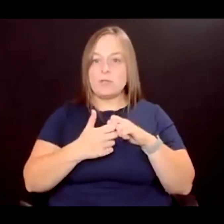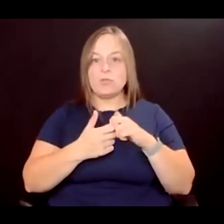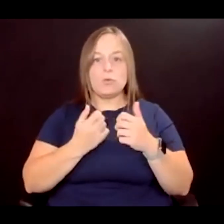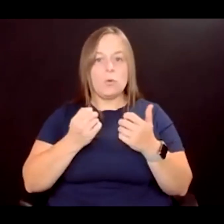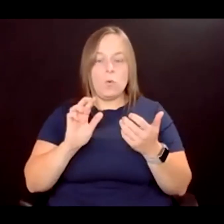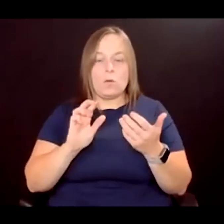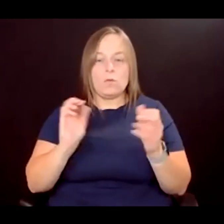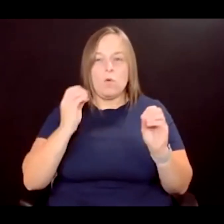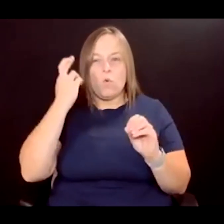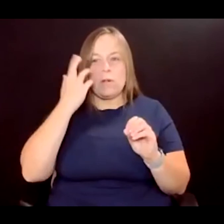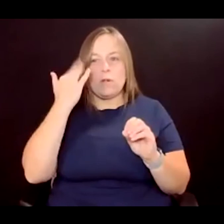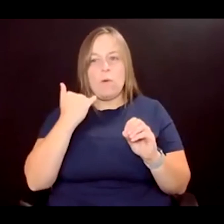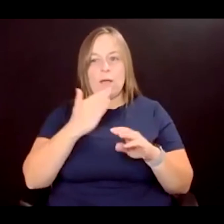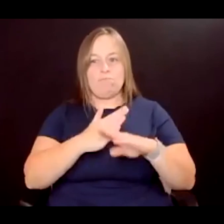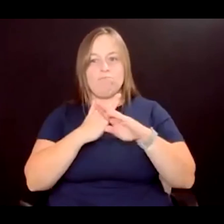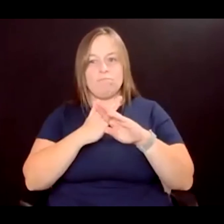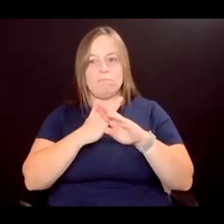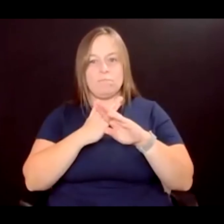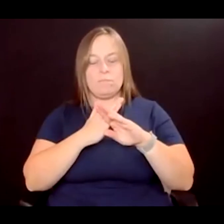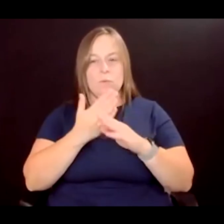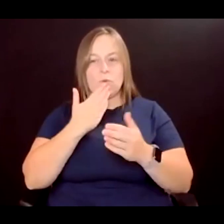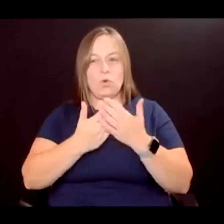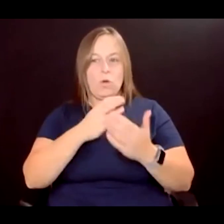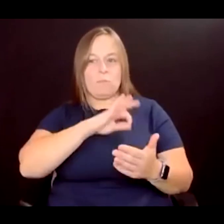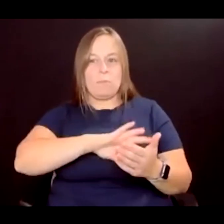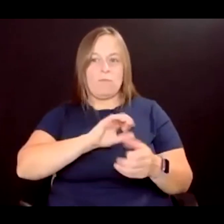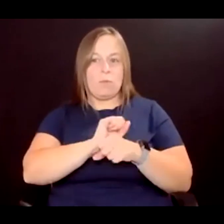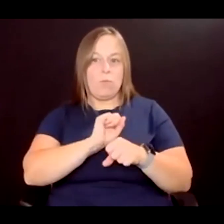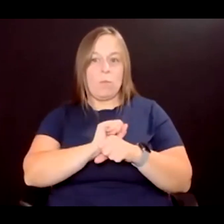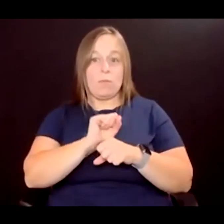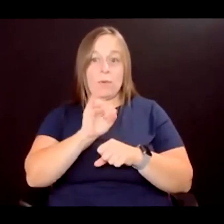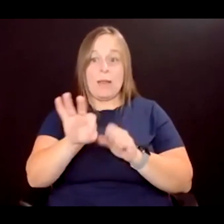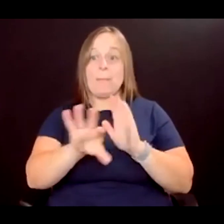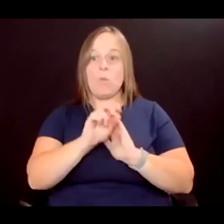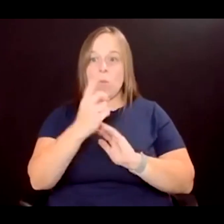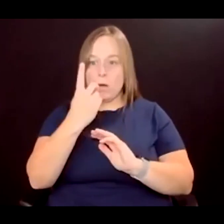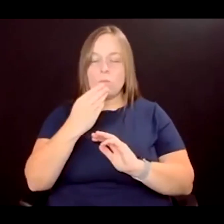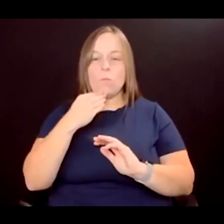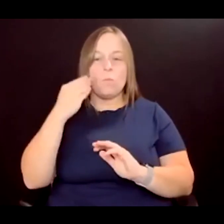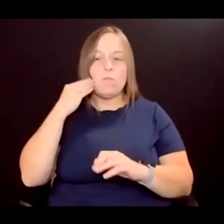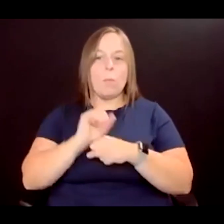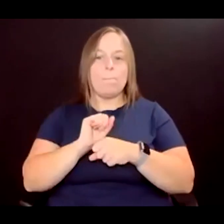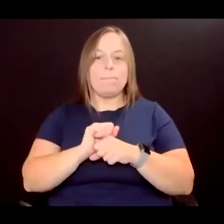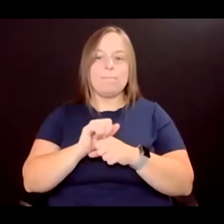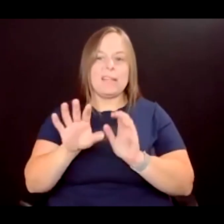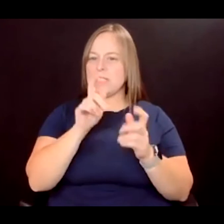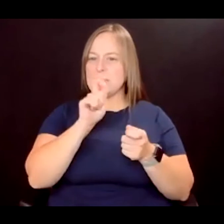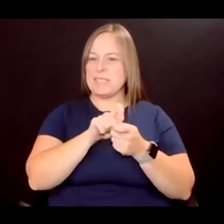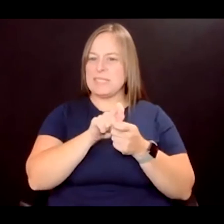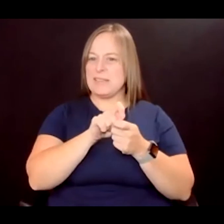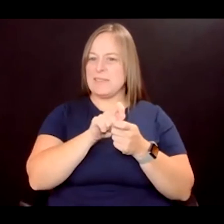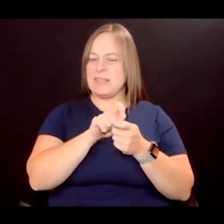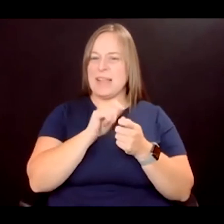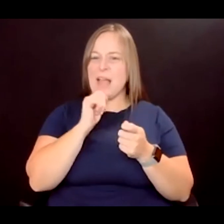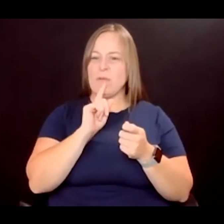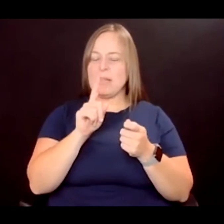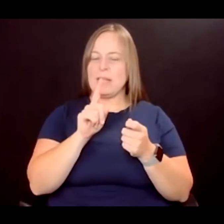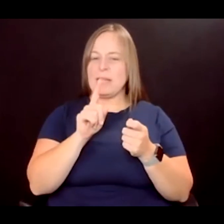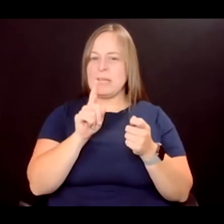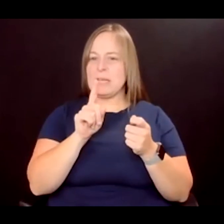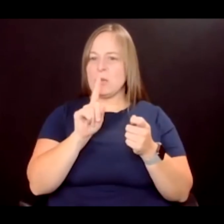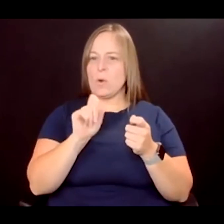of Albany. And I firmly believe that universal modifications in a city for the disability community